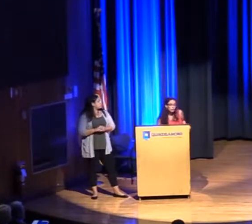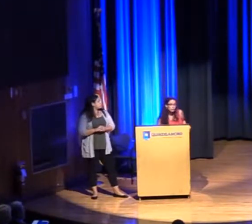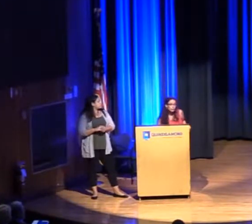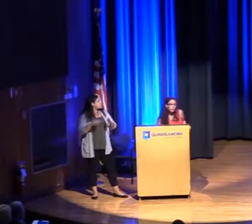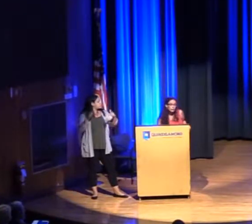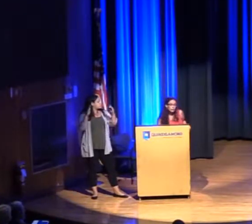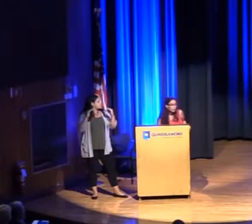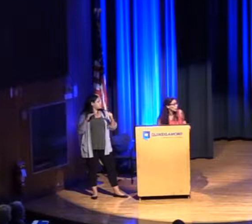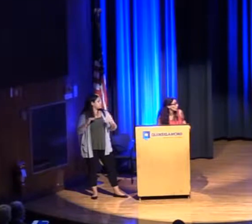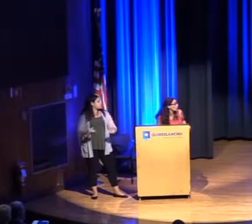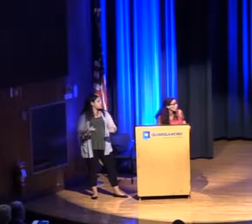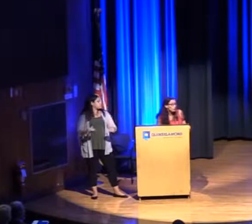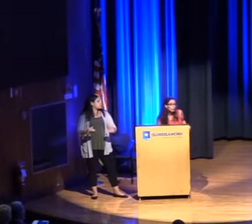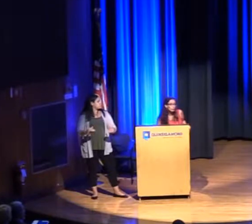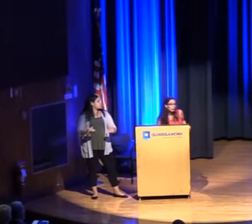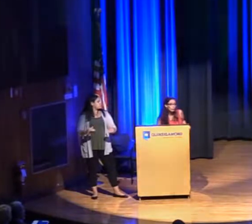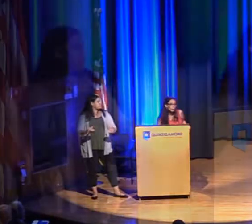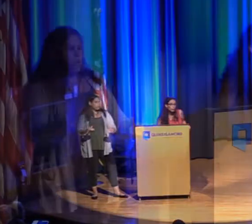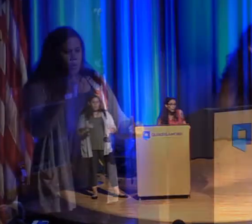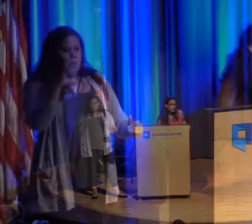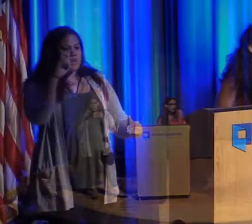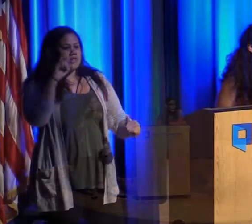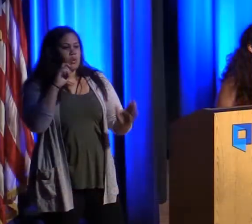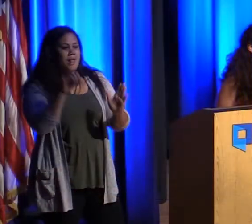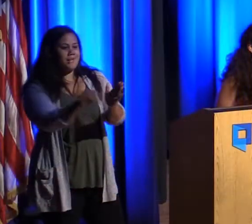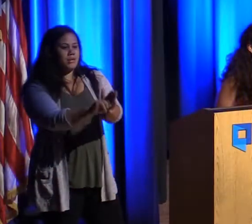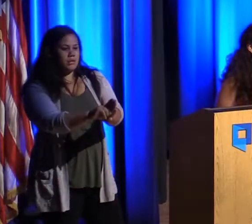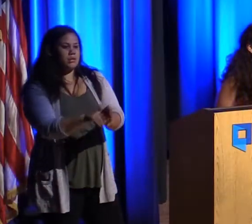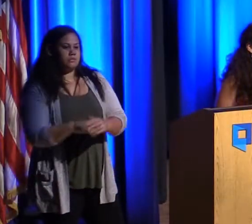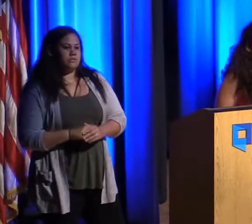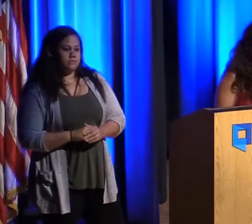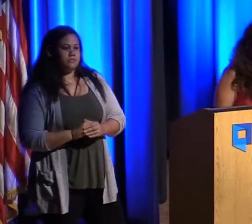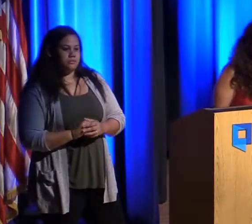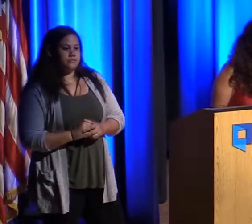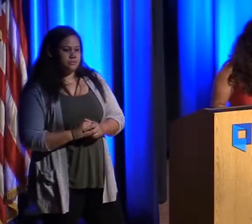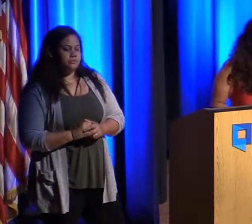course, lots of stereotypes about sexual identity, okay?